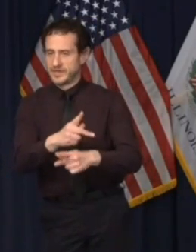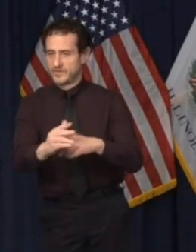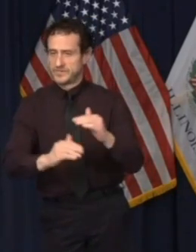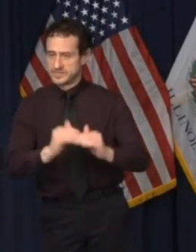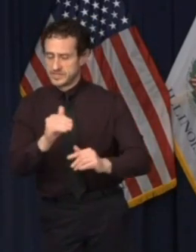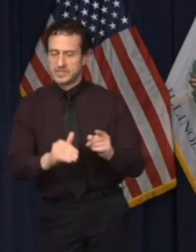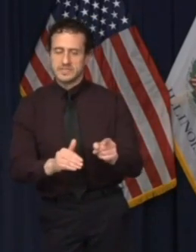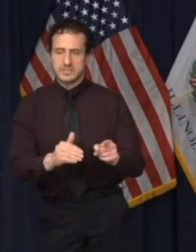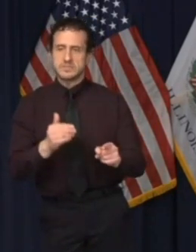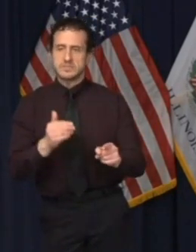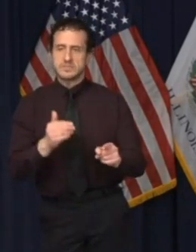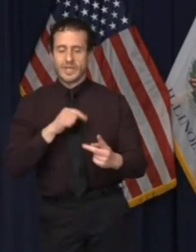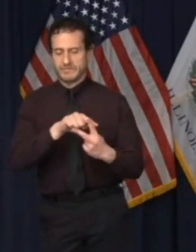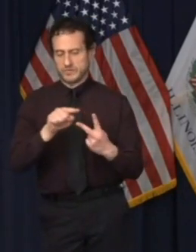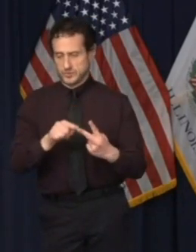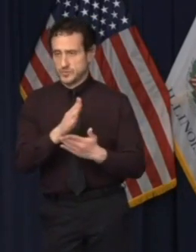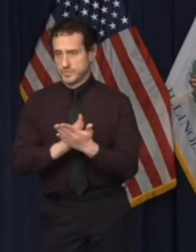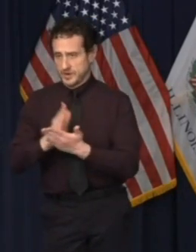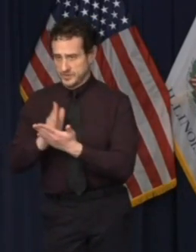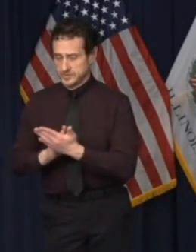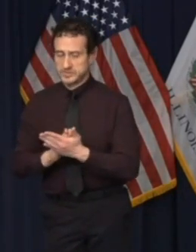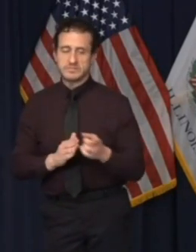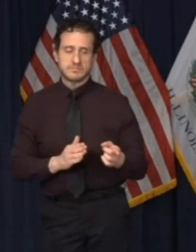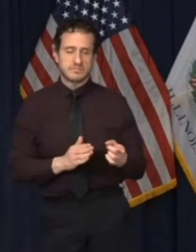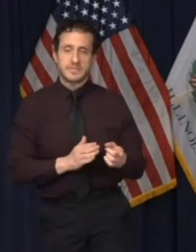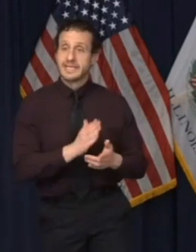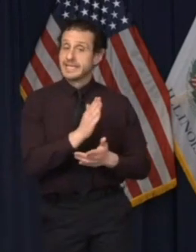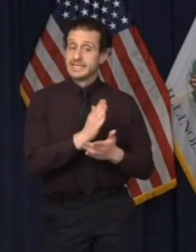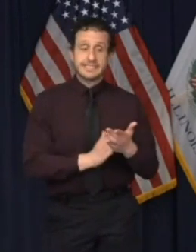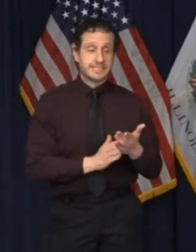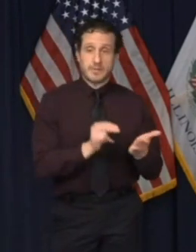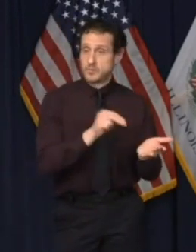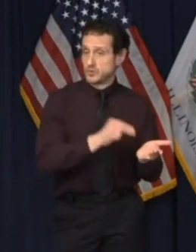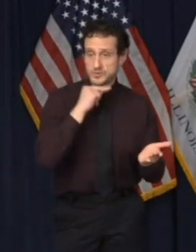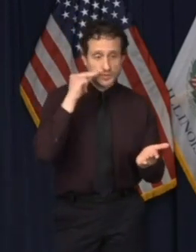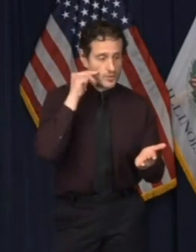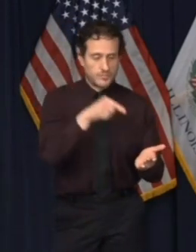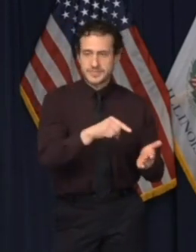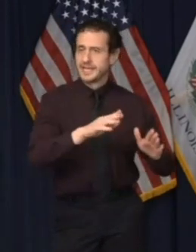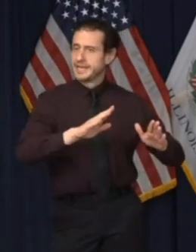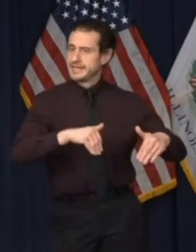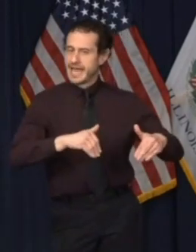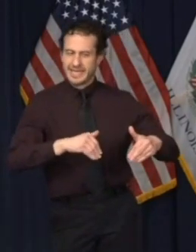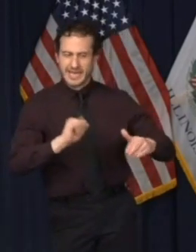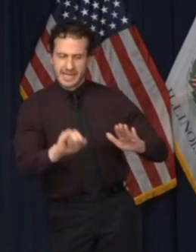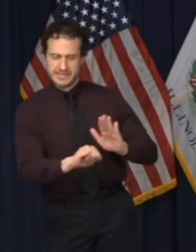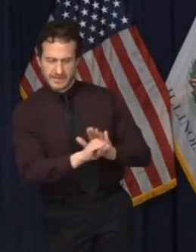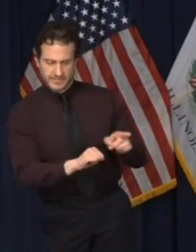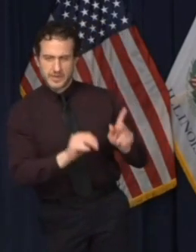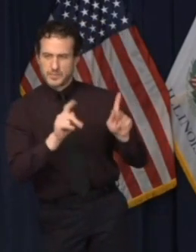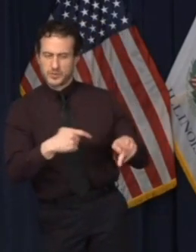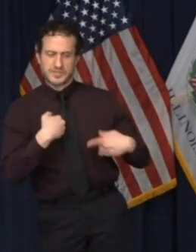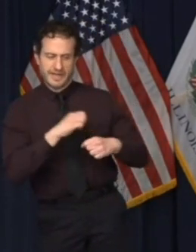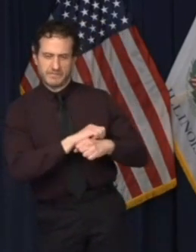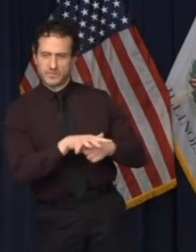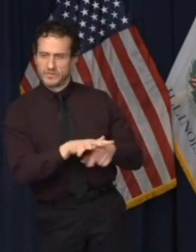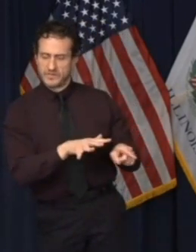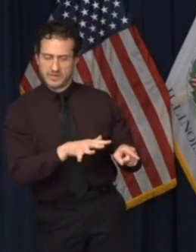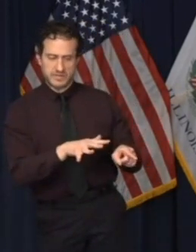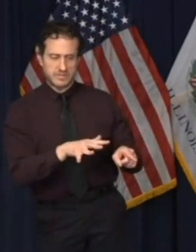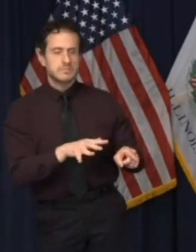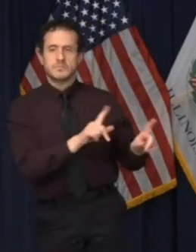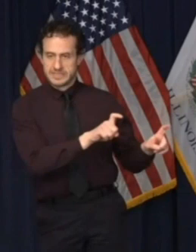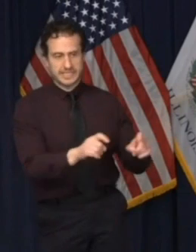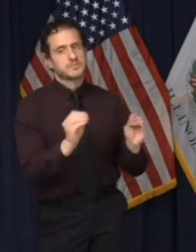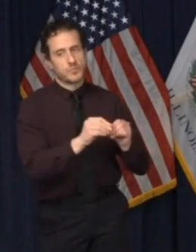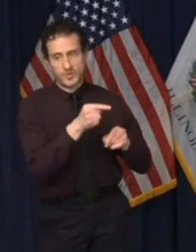are ramping up testing at facilities without previously identified COVID-19 cases and ramping up